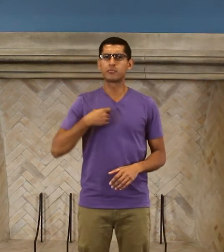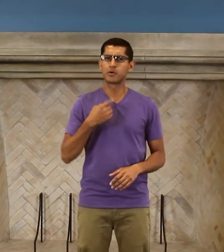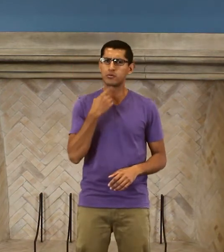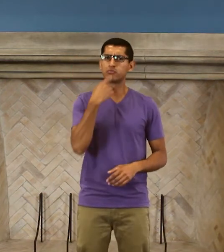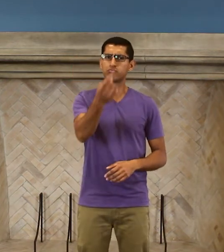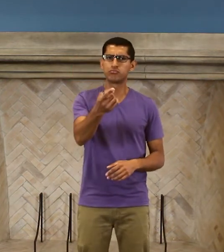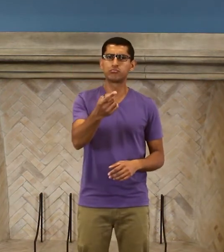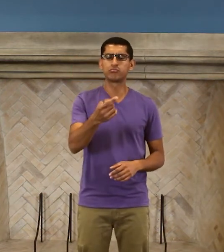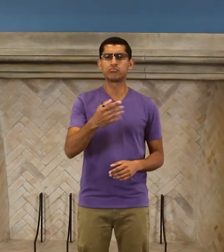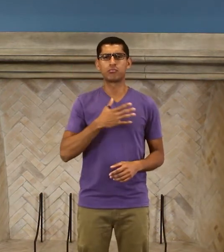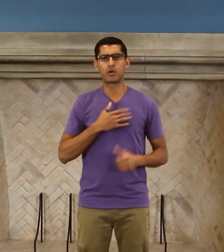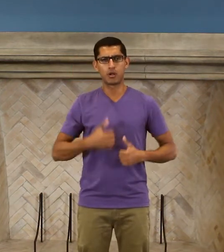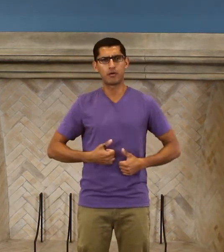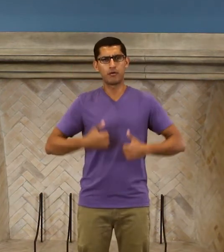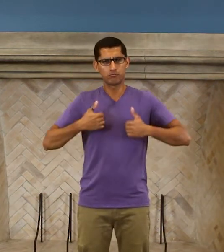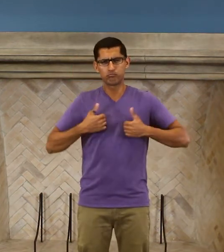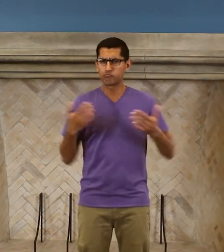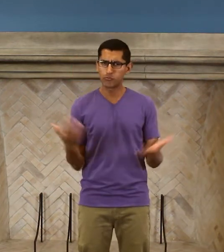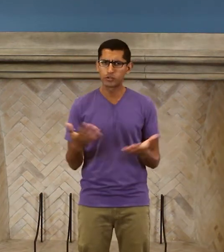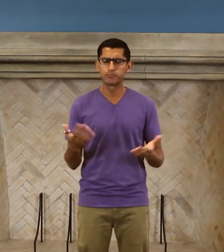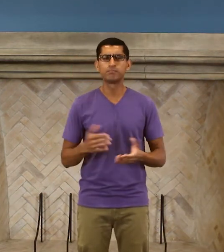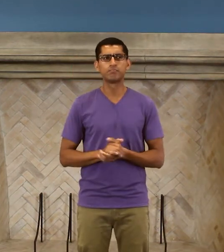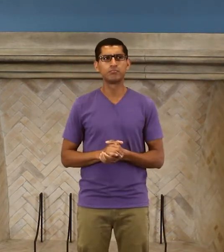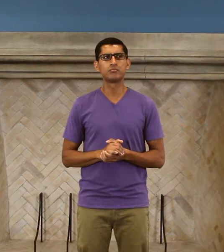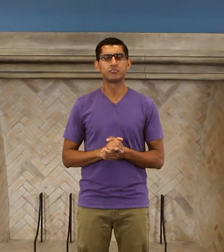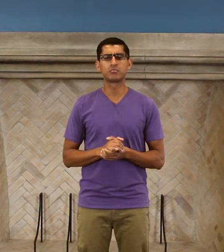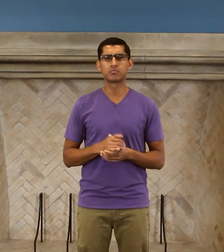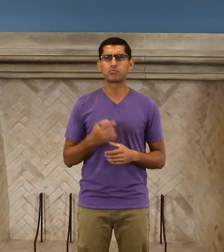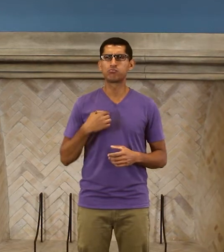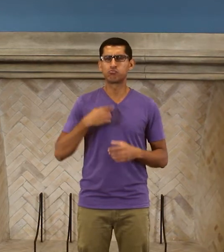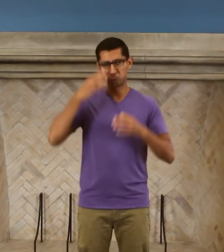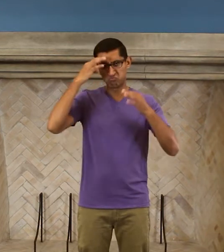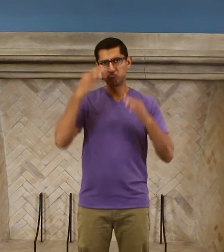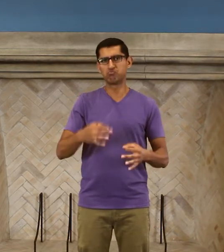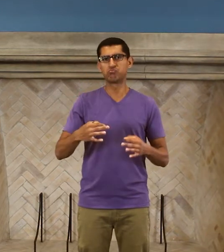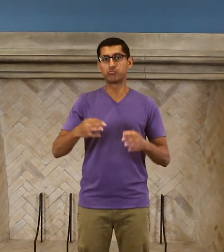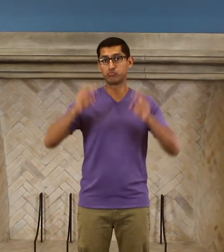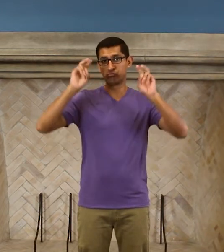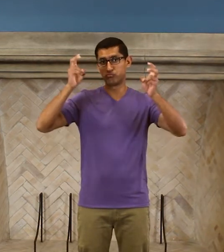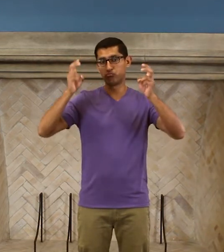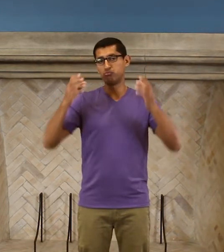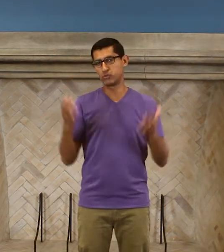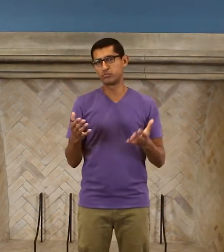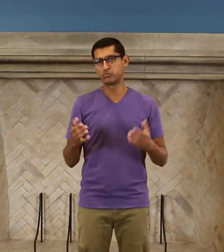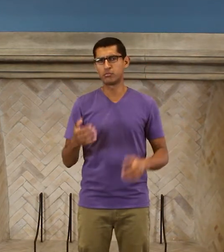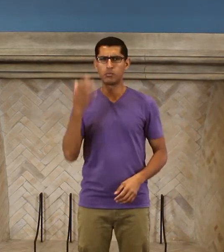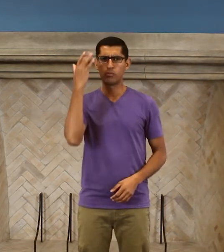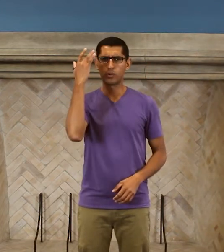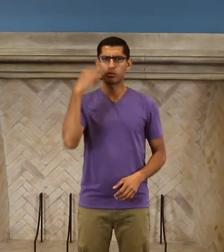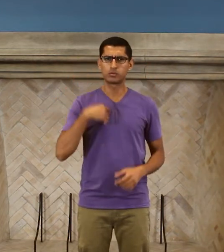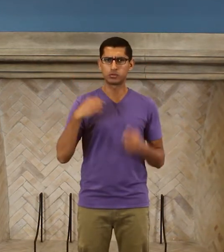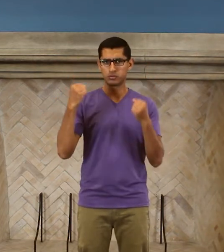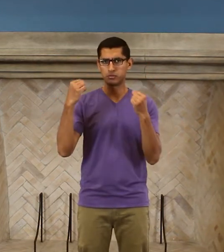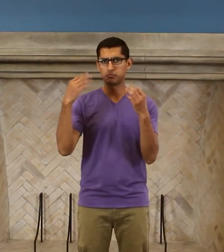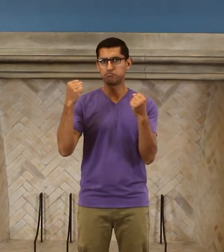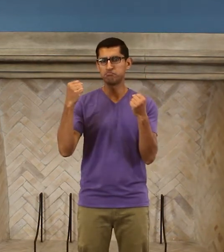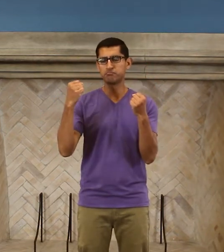I have been thinking about what to tell you about my life. And I decided the topic will be why I